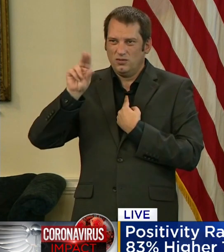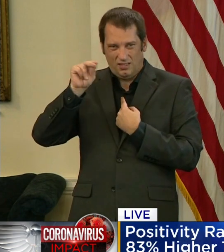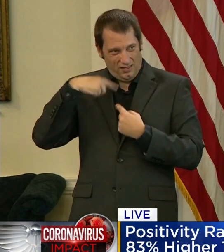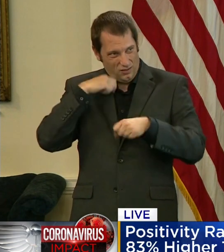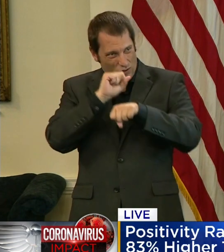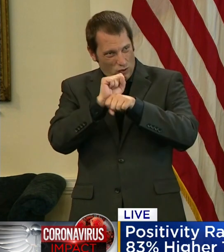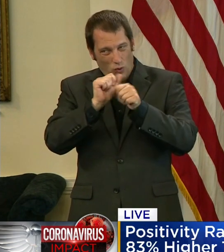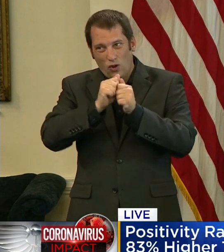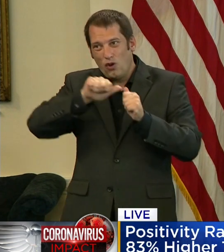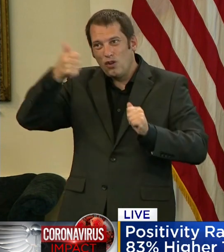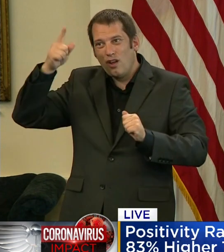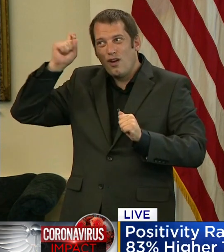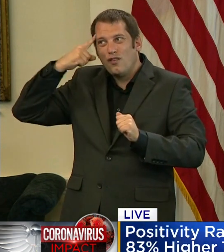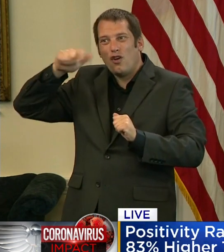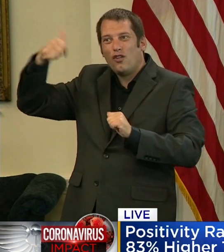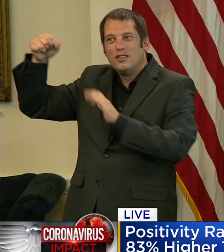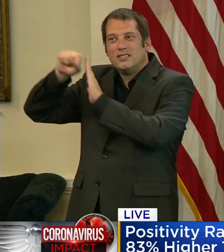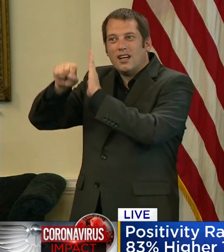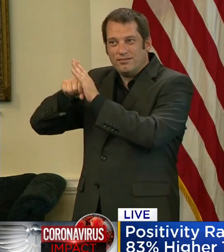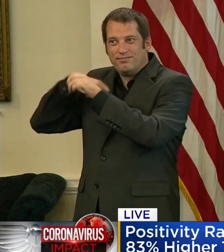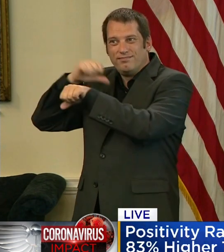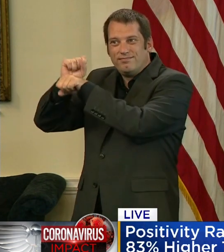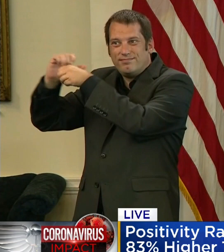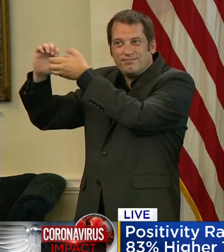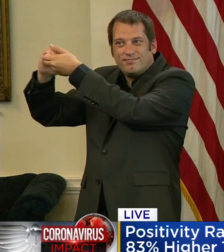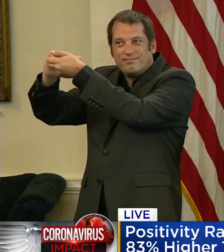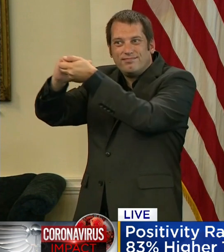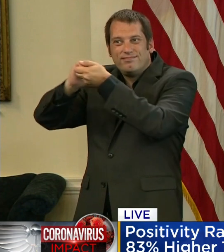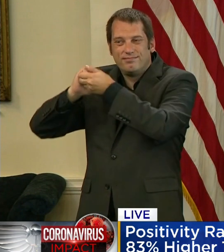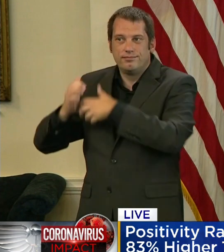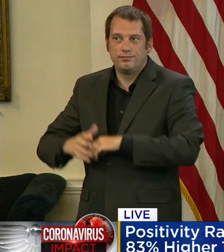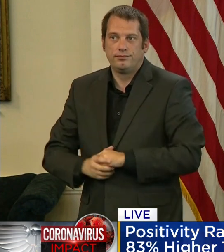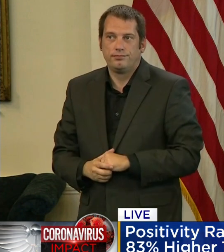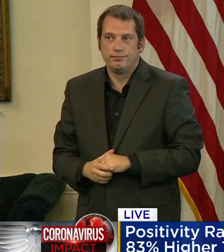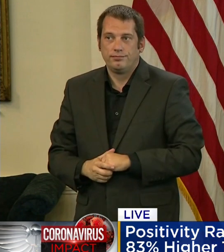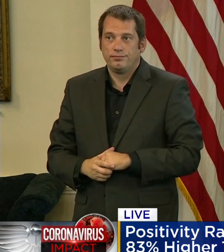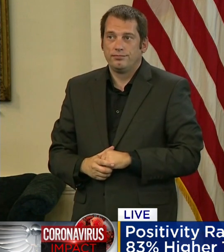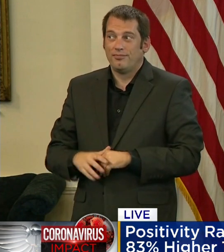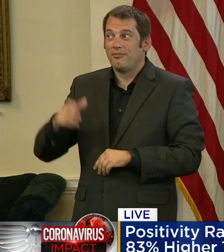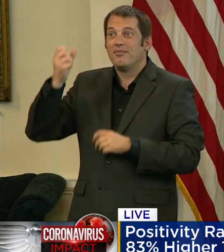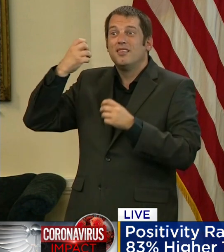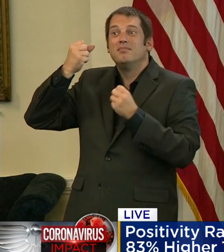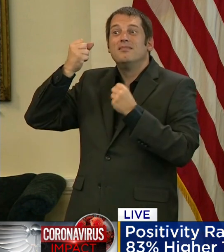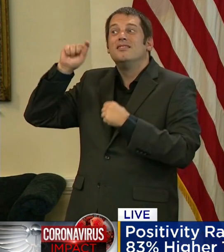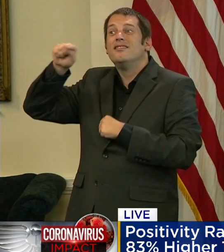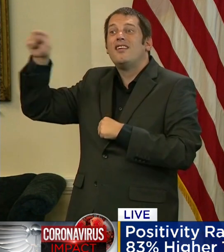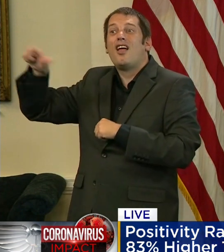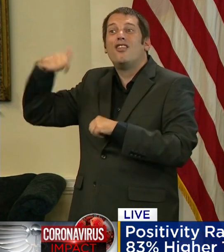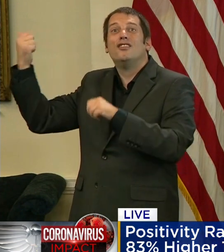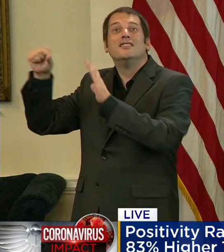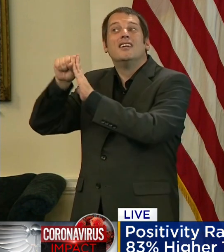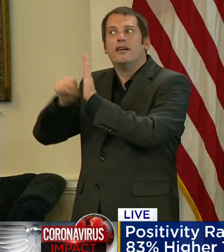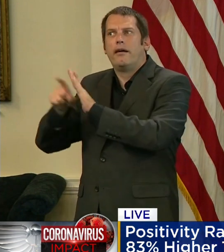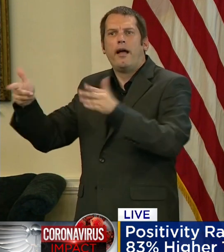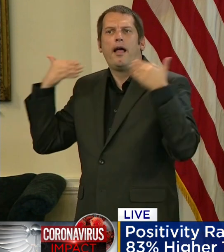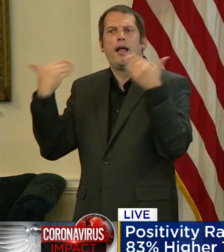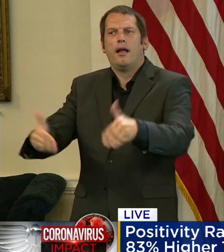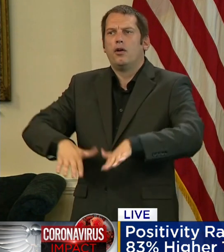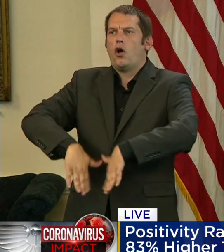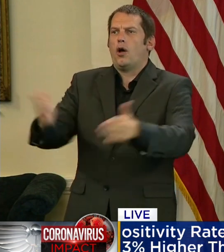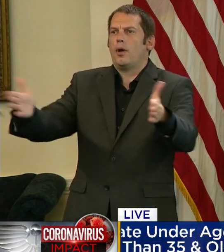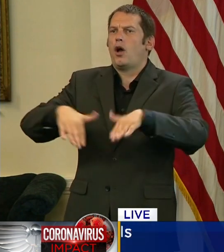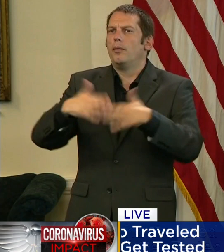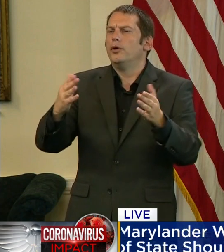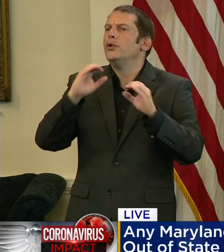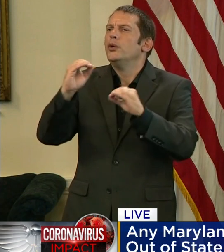states, many other states, opened bars without restrictions. This happened in Florida and Arizona